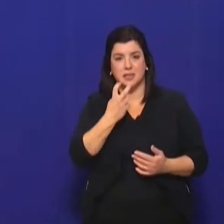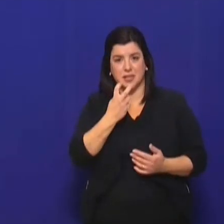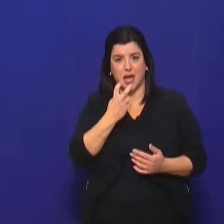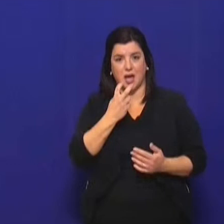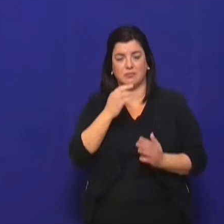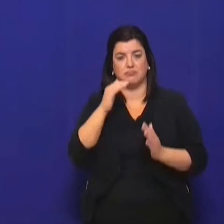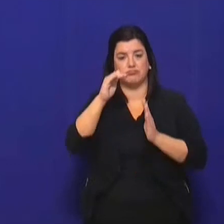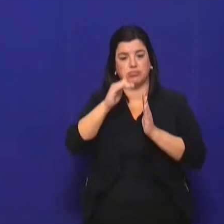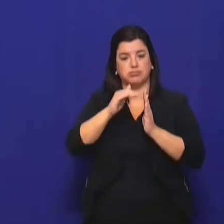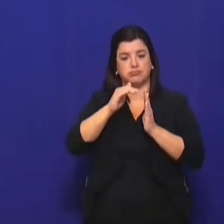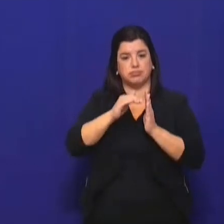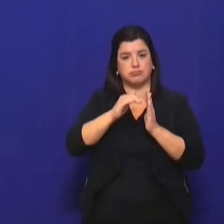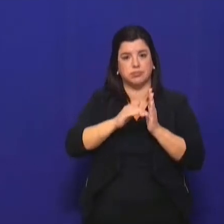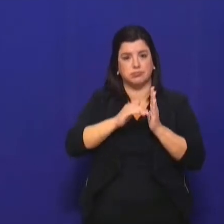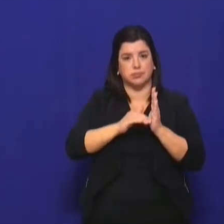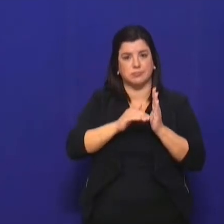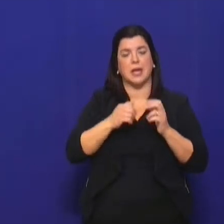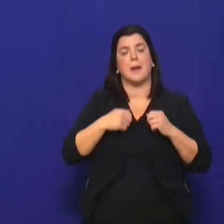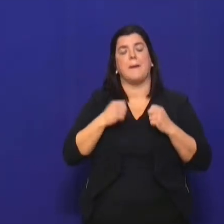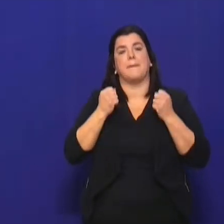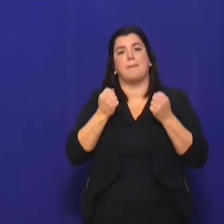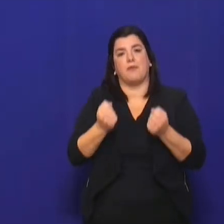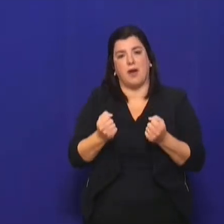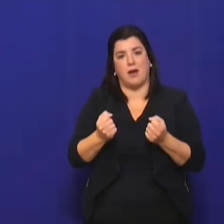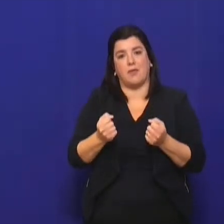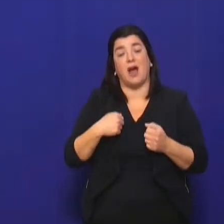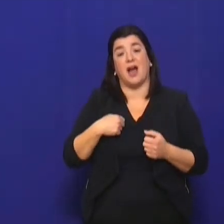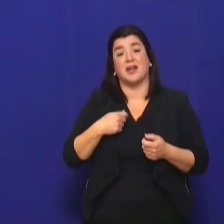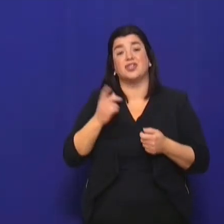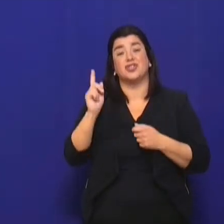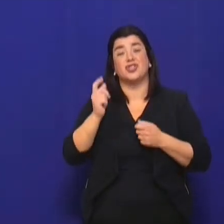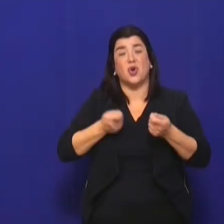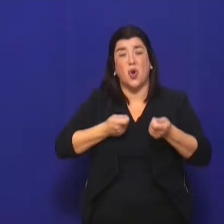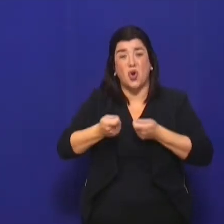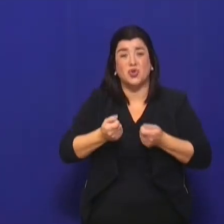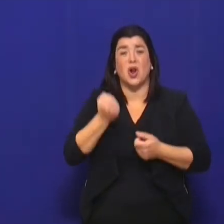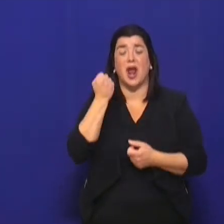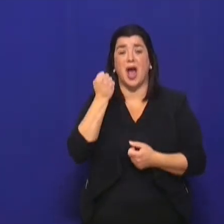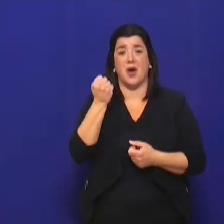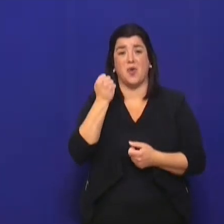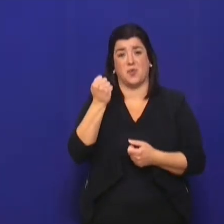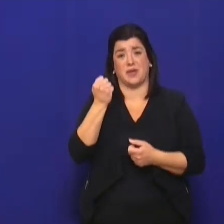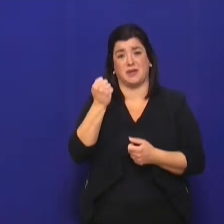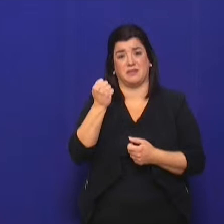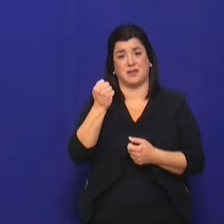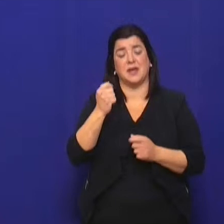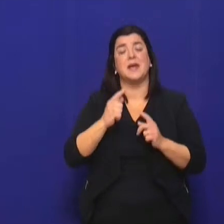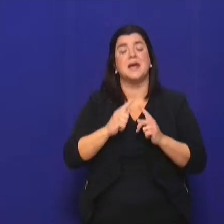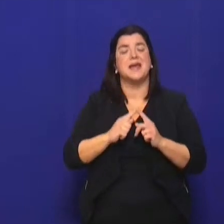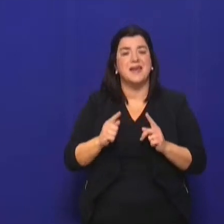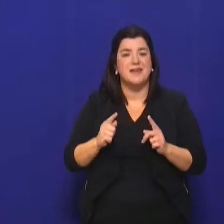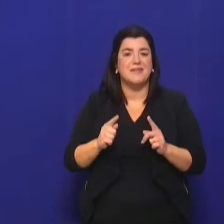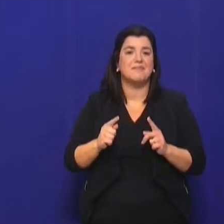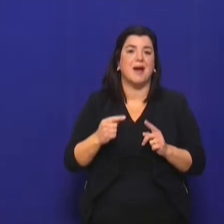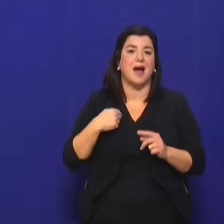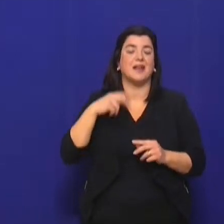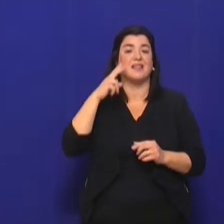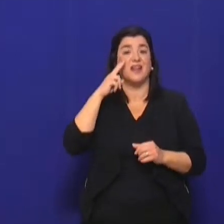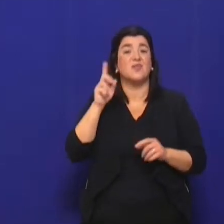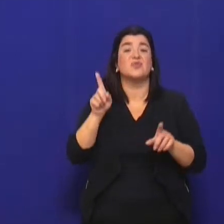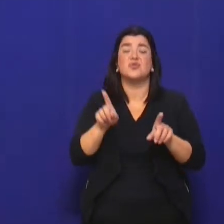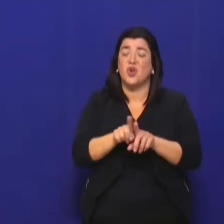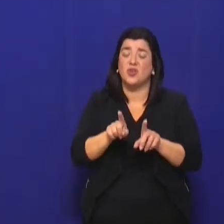tal-anzjani li żammejnihom kemm nistgħu permezz ta' mezzi ta' mitigazzjoni kemm nistgħu baxxi, però hemmhekk aħna rajna li xorta